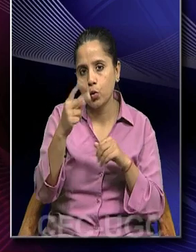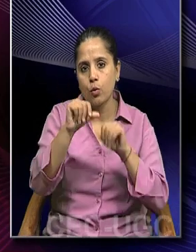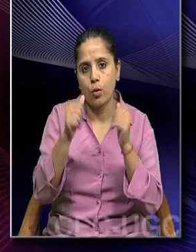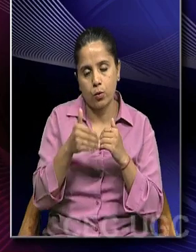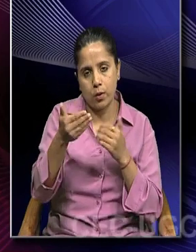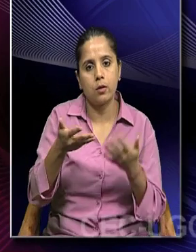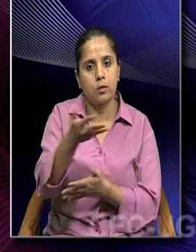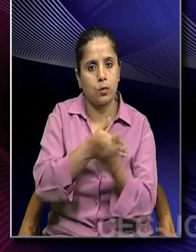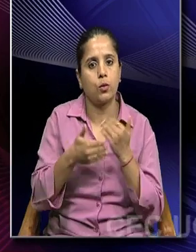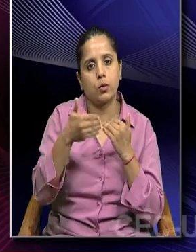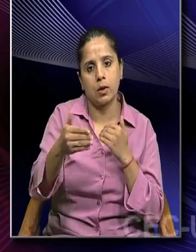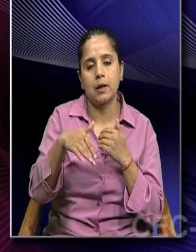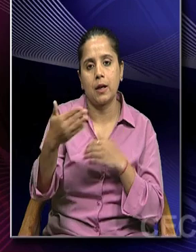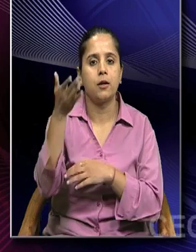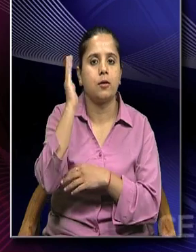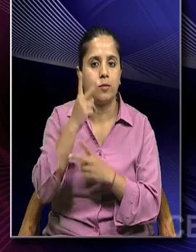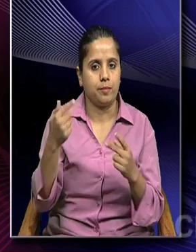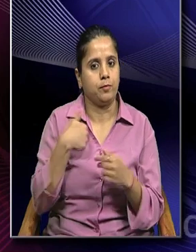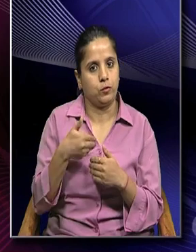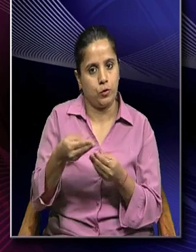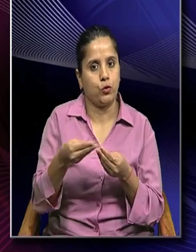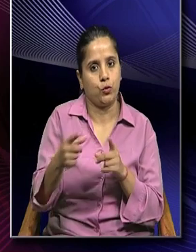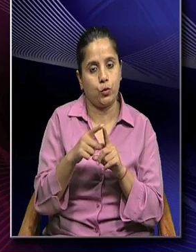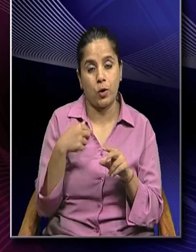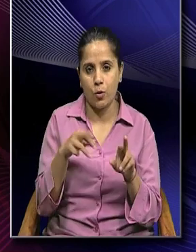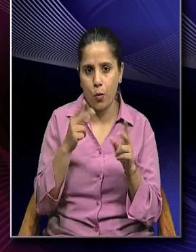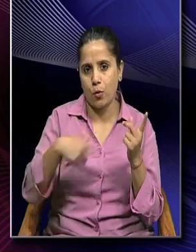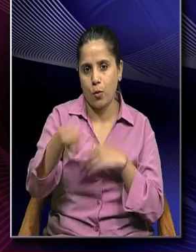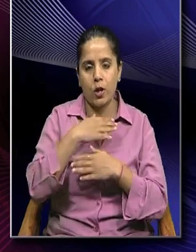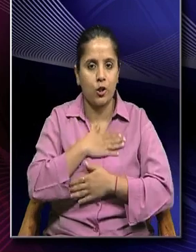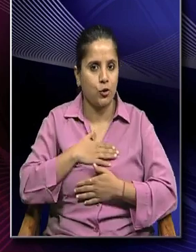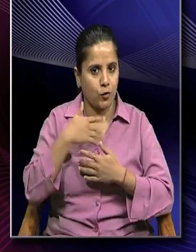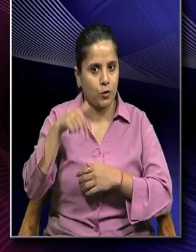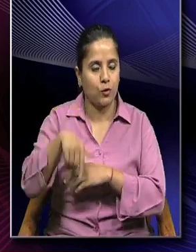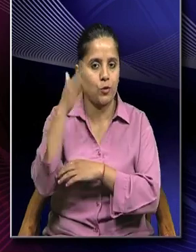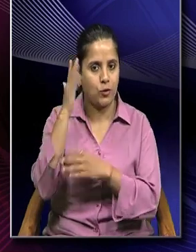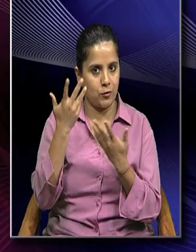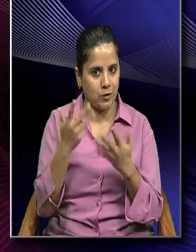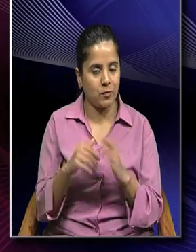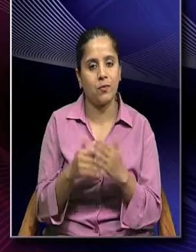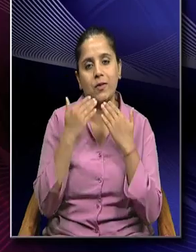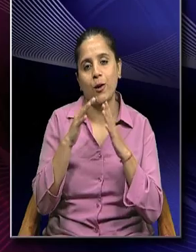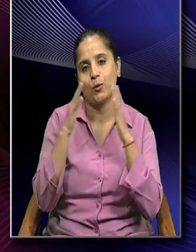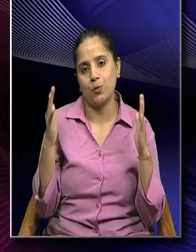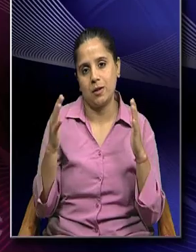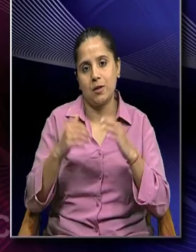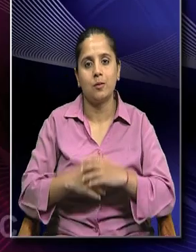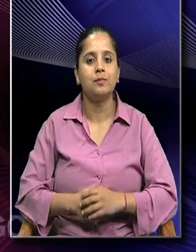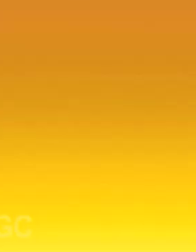will discuss with you in the next lecture of mine. I hope you must have enjoyed today's lecture of mine. Thank you so much.